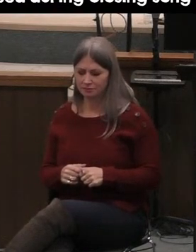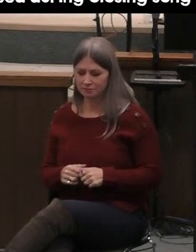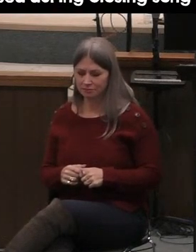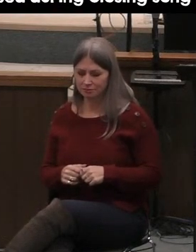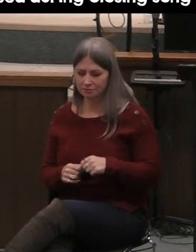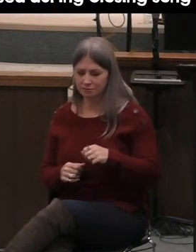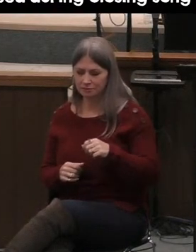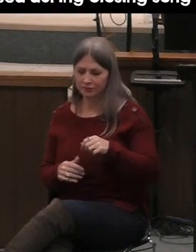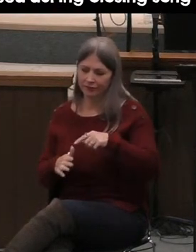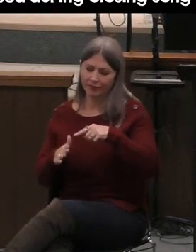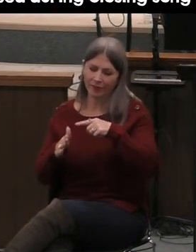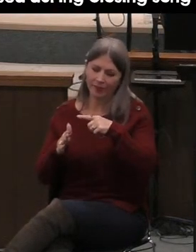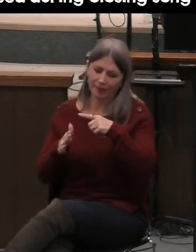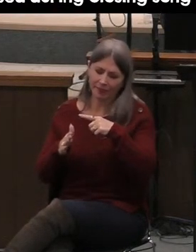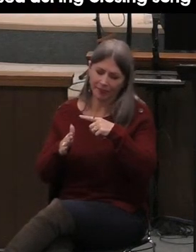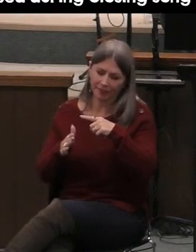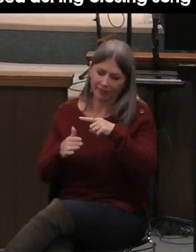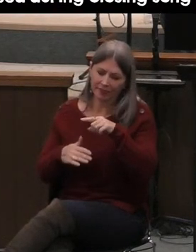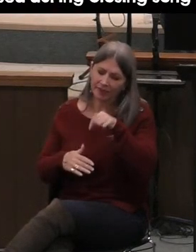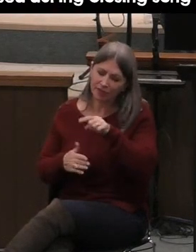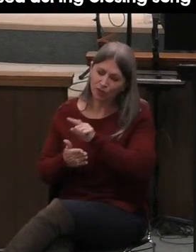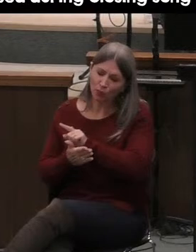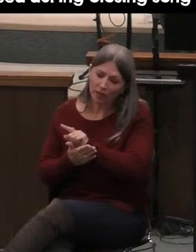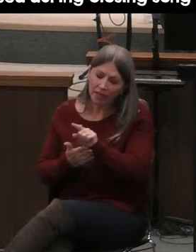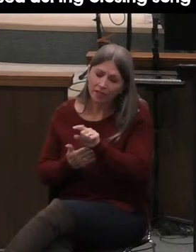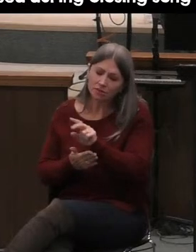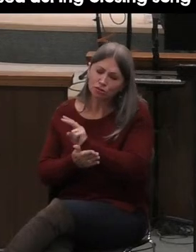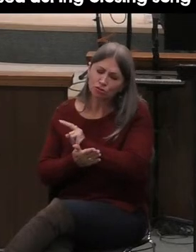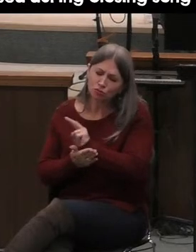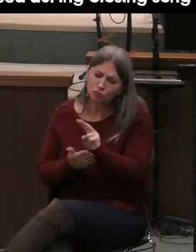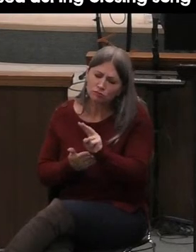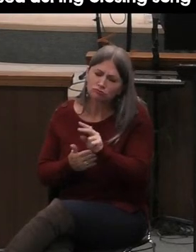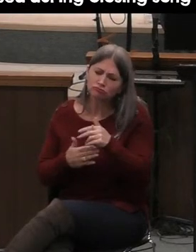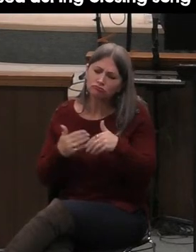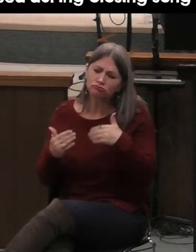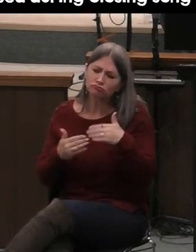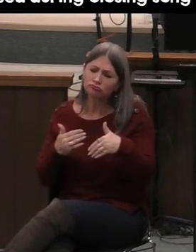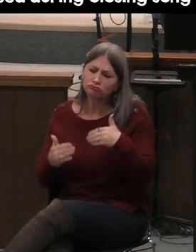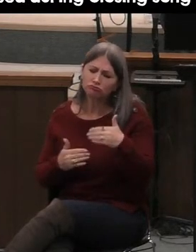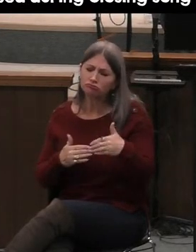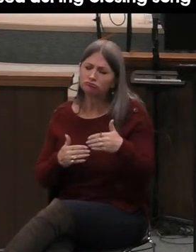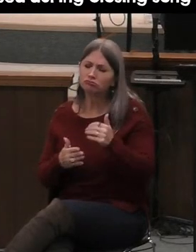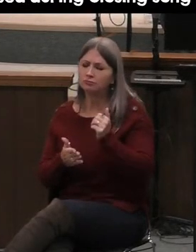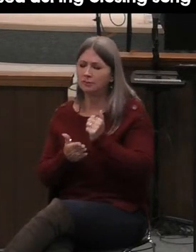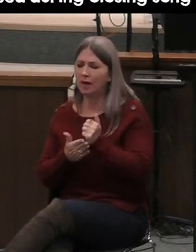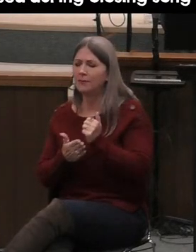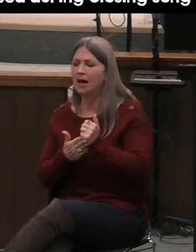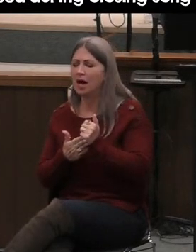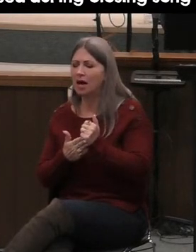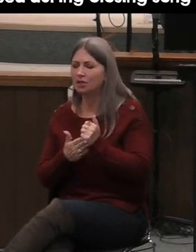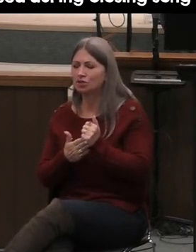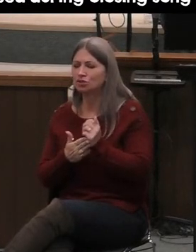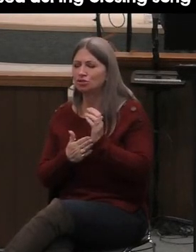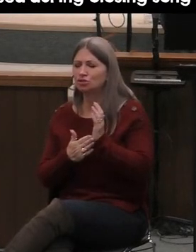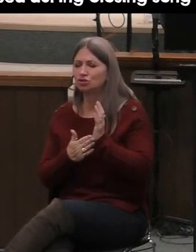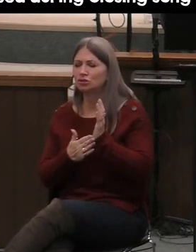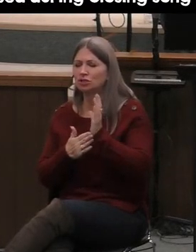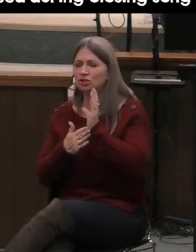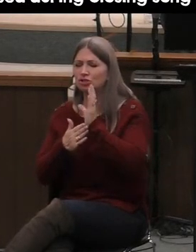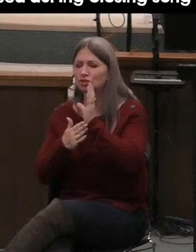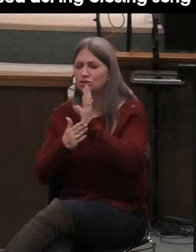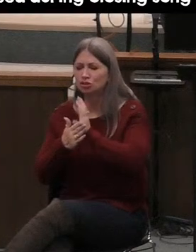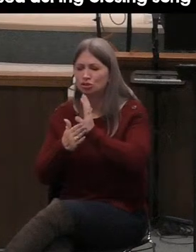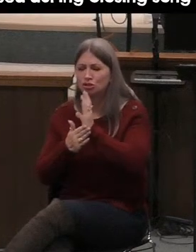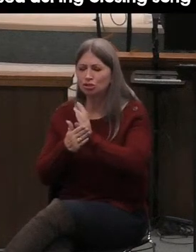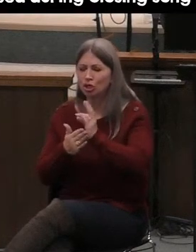So this next week and the weeks that follow, help us to search out